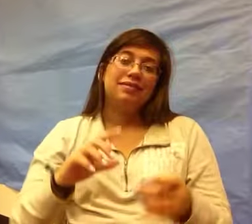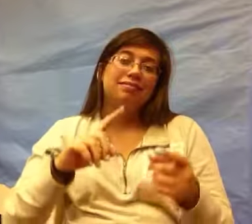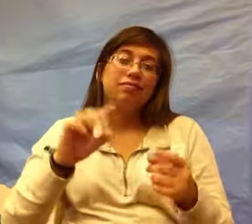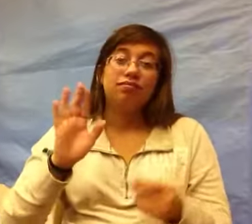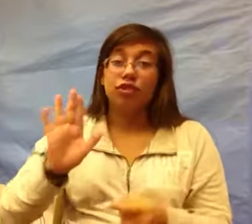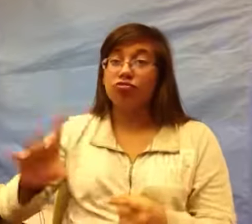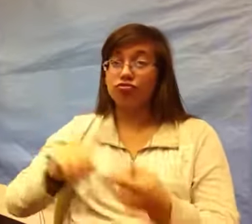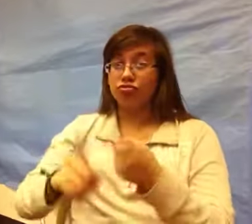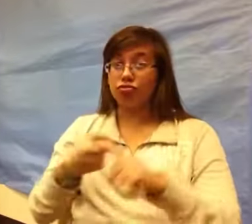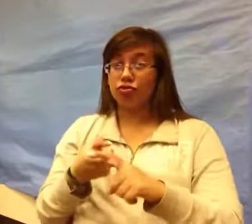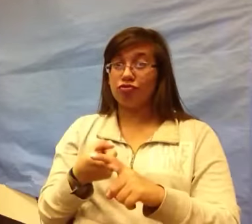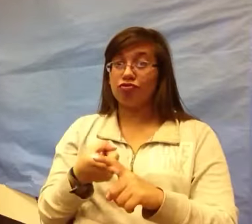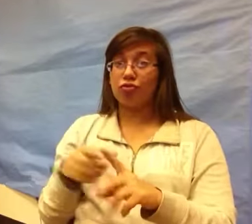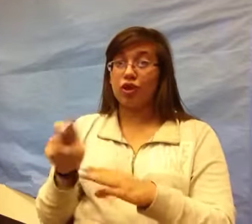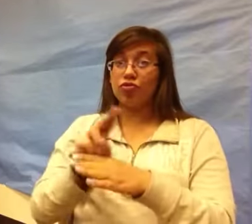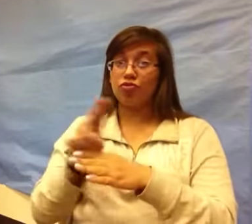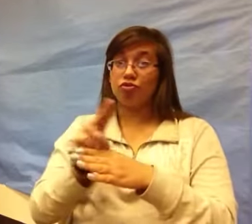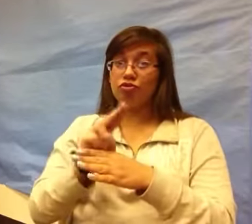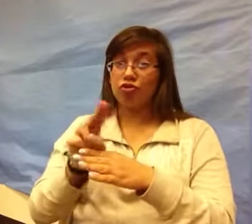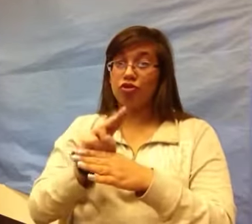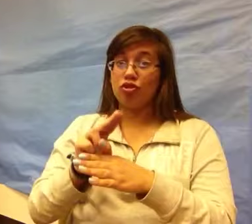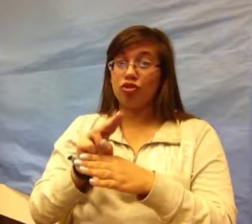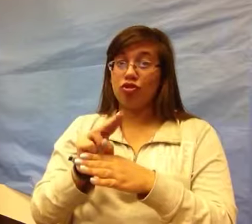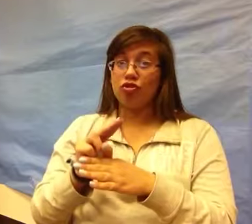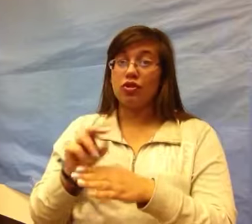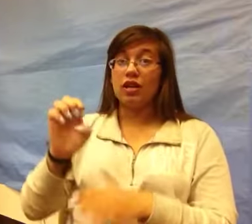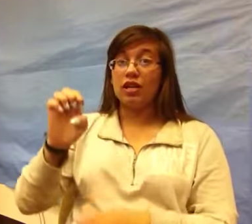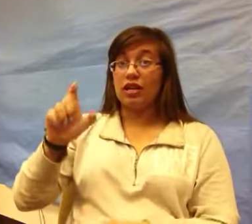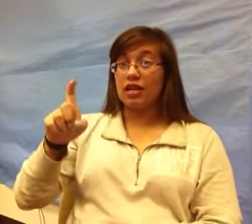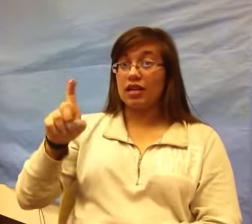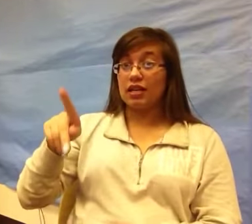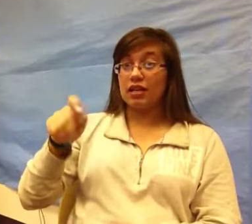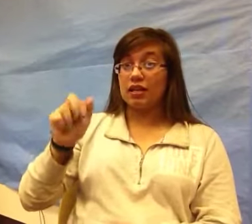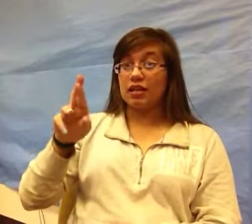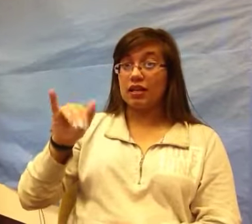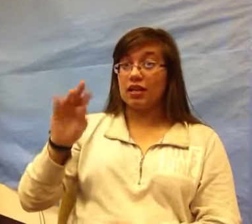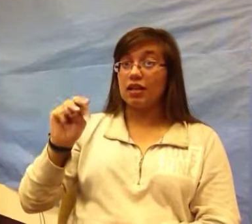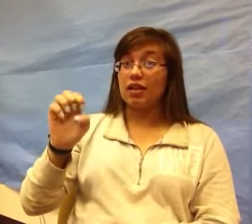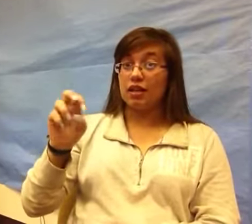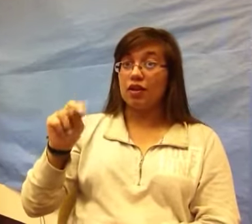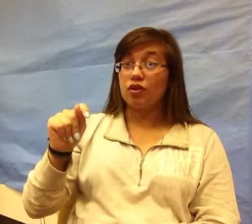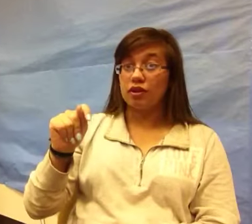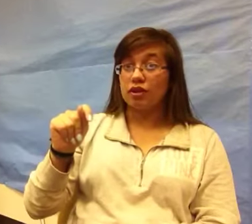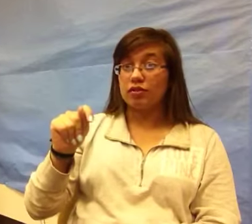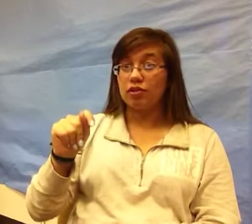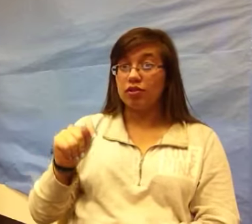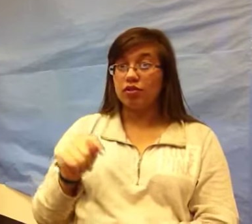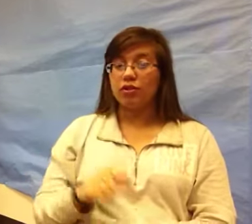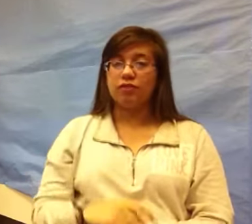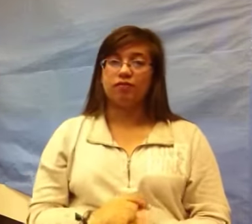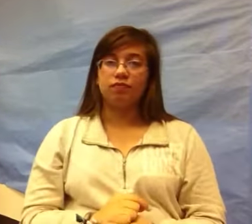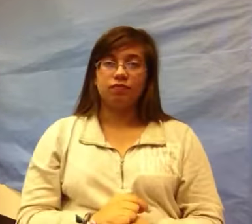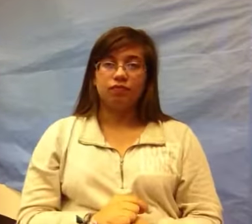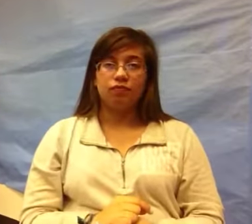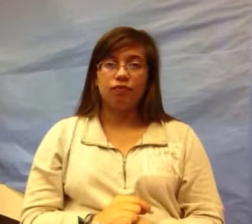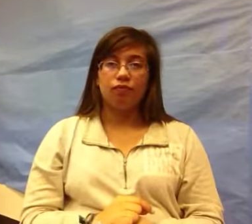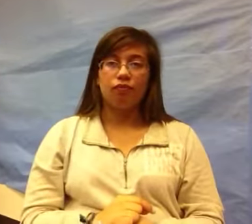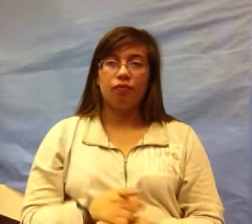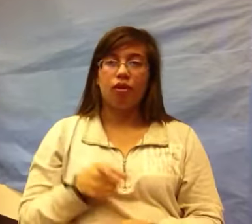easy question wrong, just because everyone else in the room is answering wrong as well. And the question he's going to ask, he's going to give